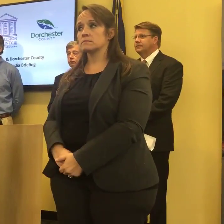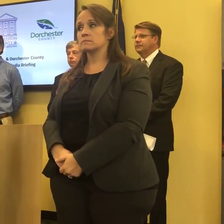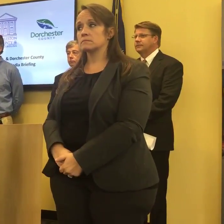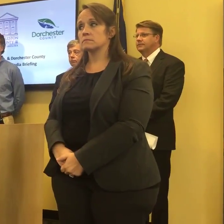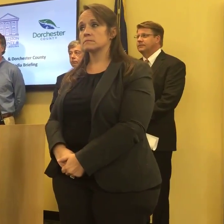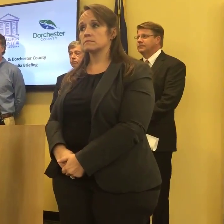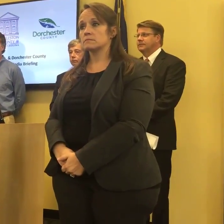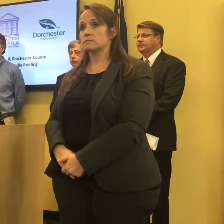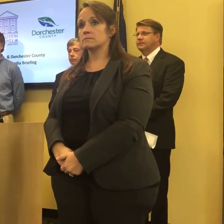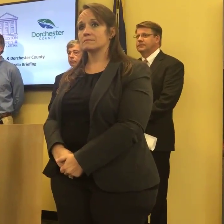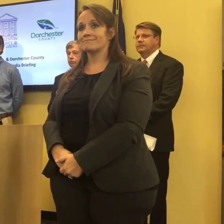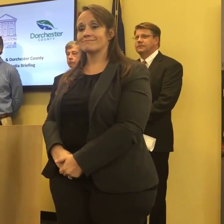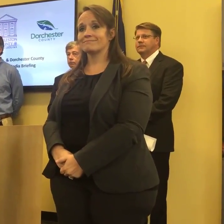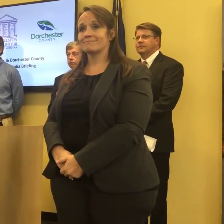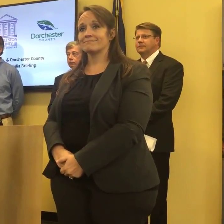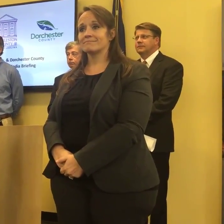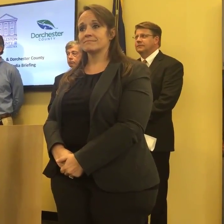Everyone good?